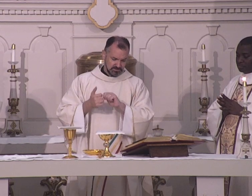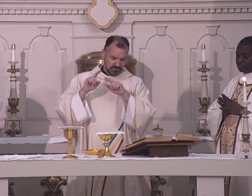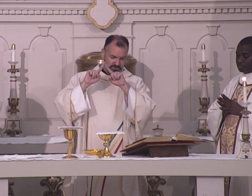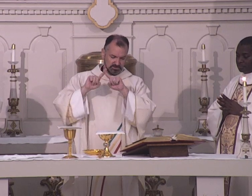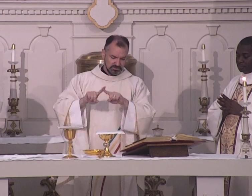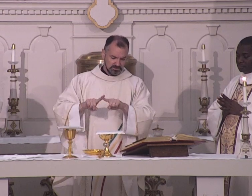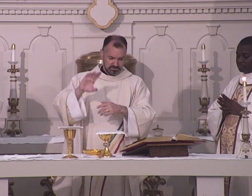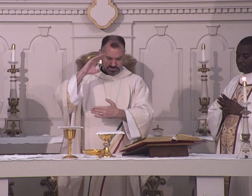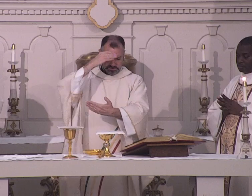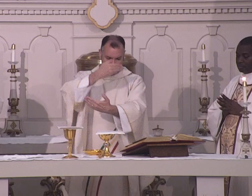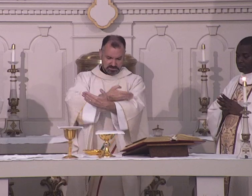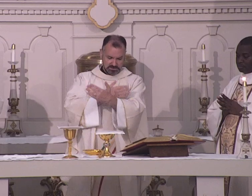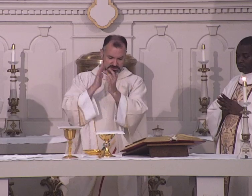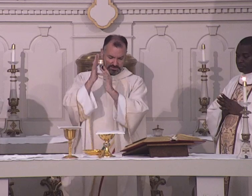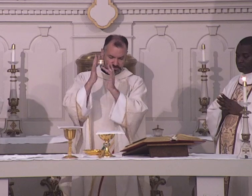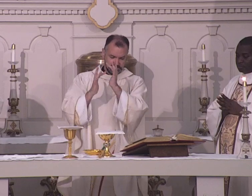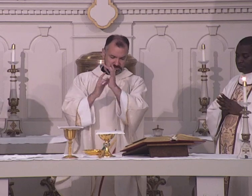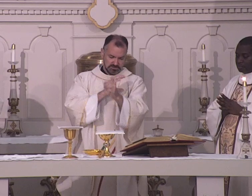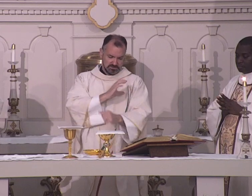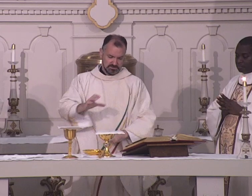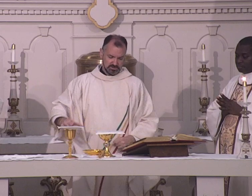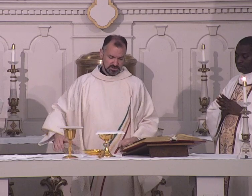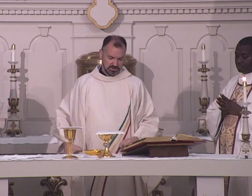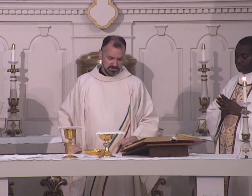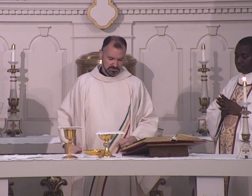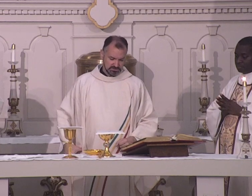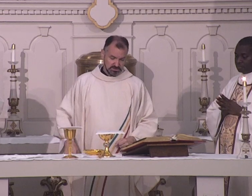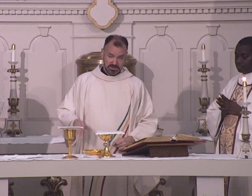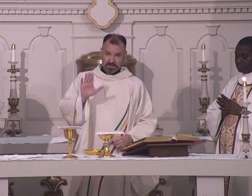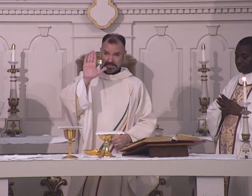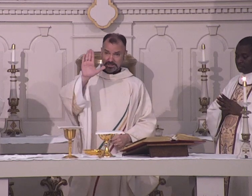Holy Father, Almighty and Eternal God.